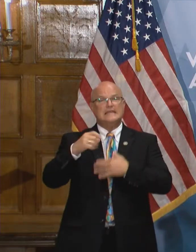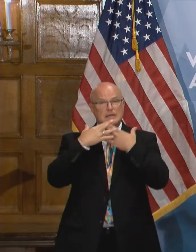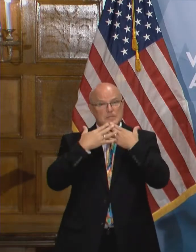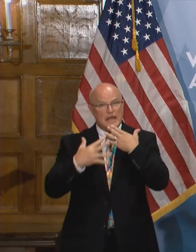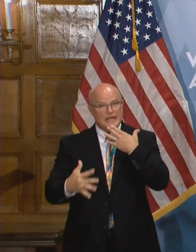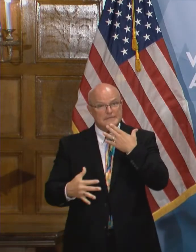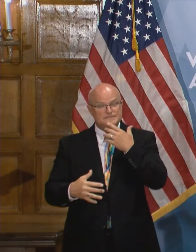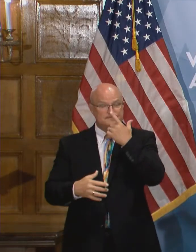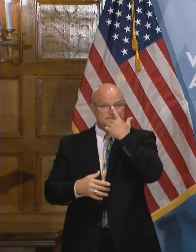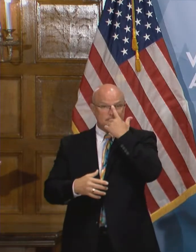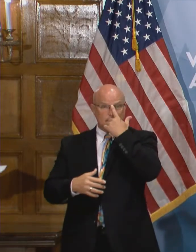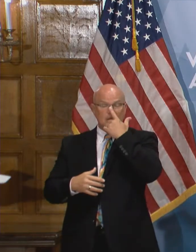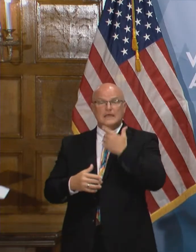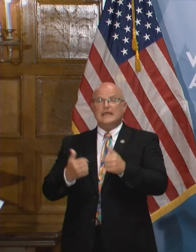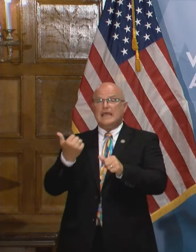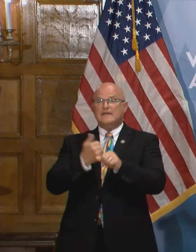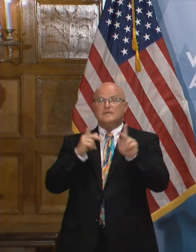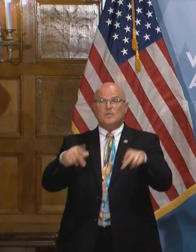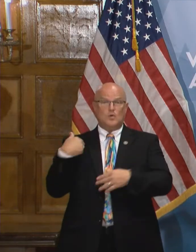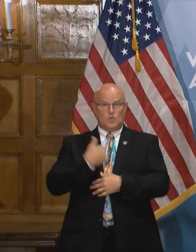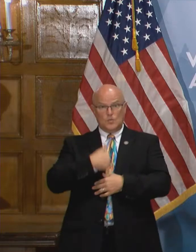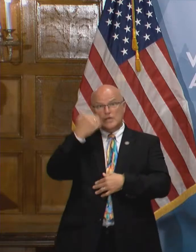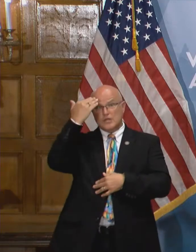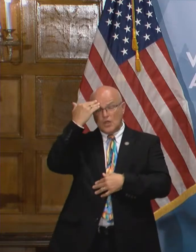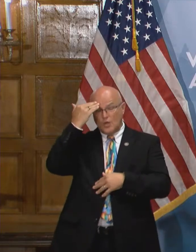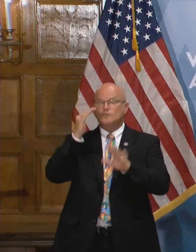blood. Almost everyone